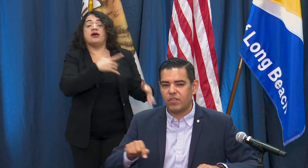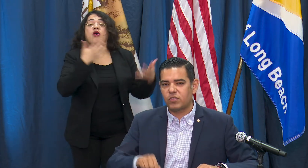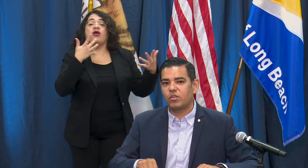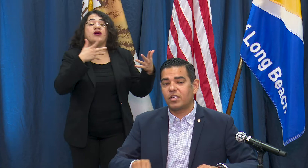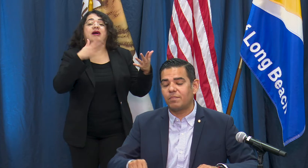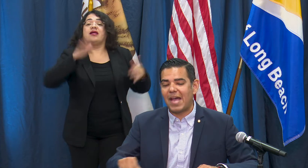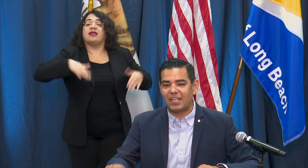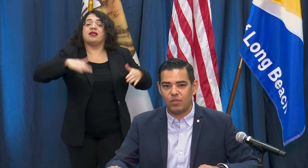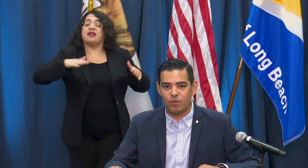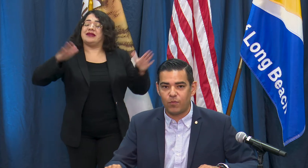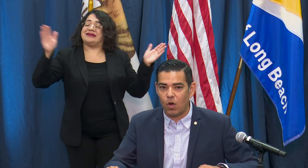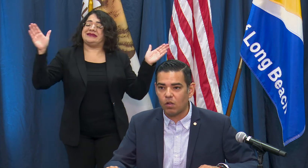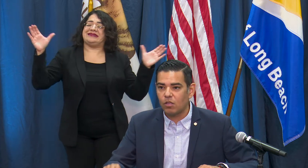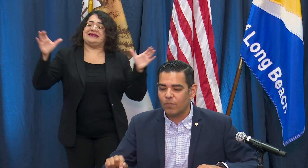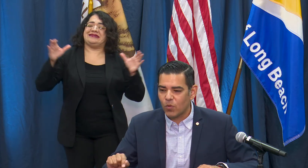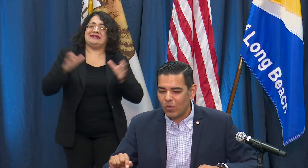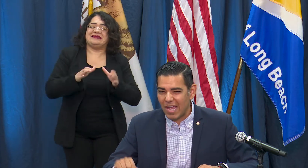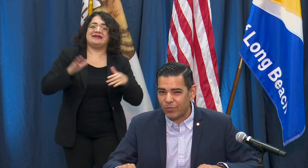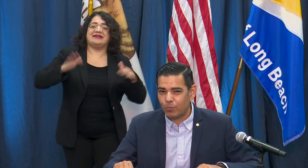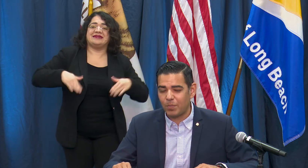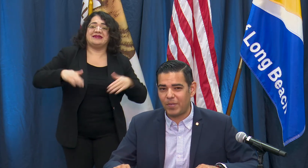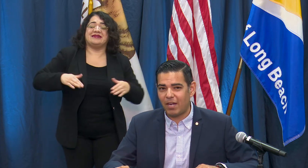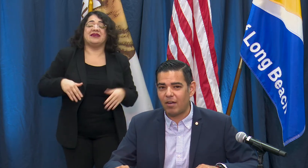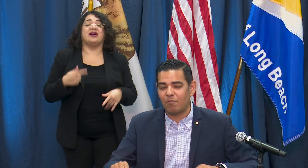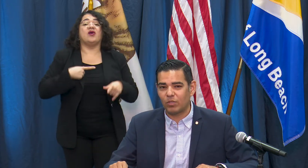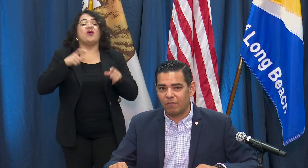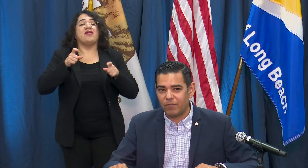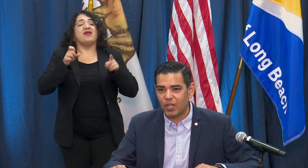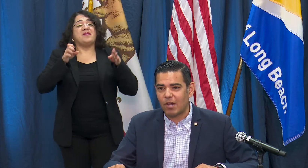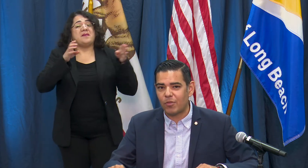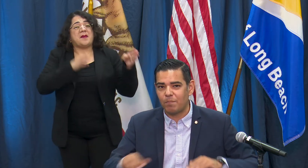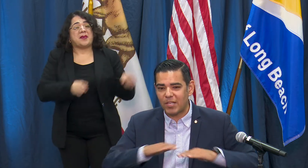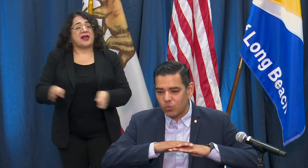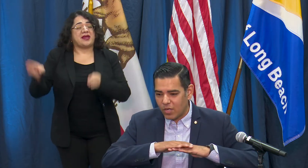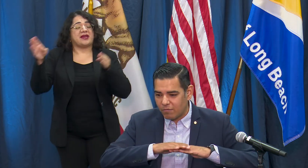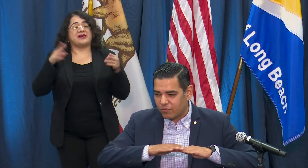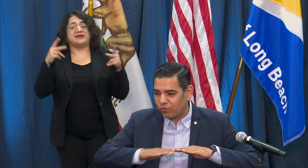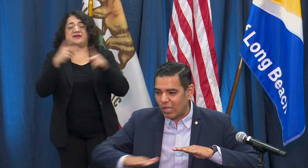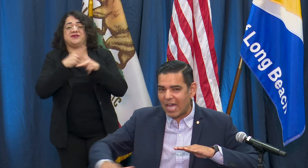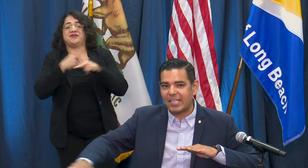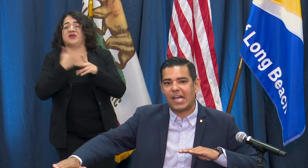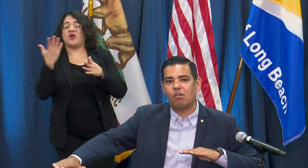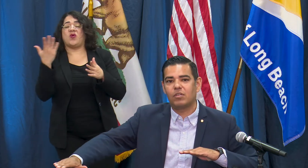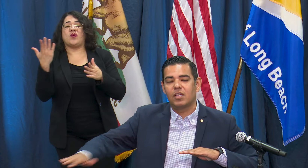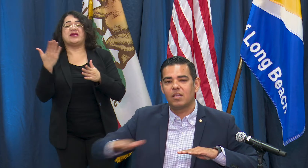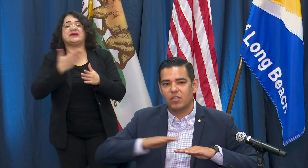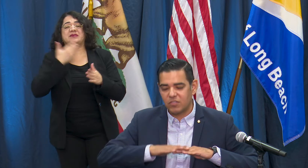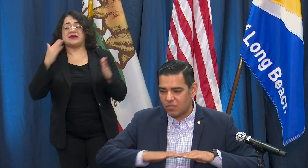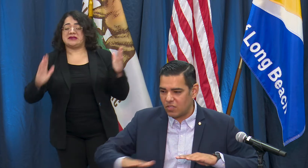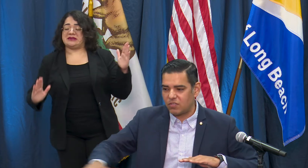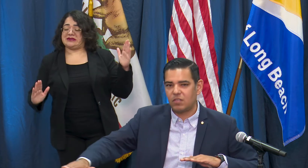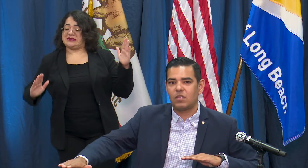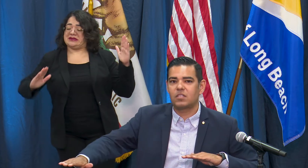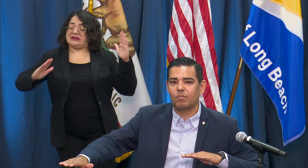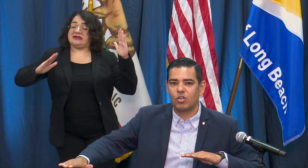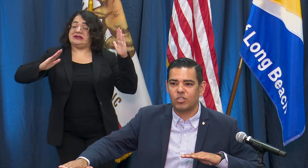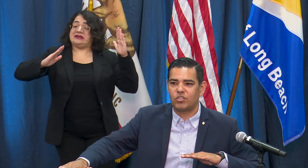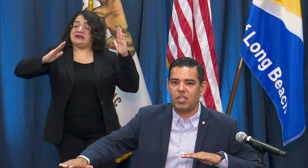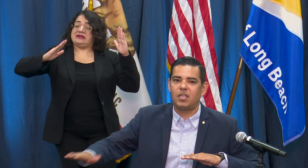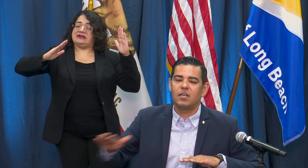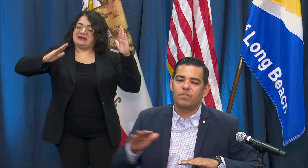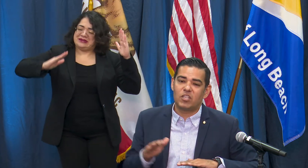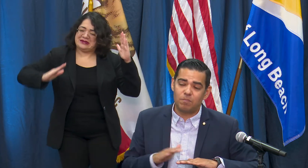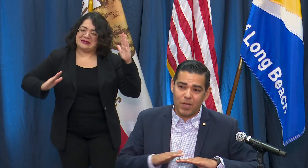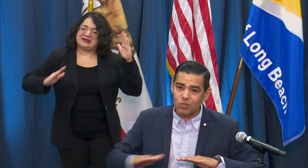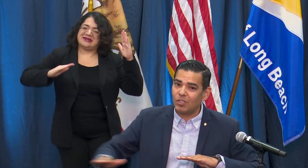know that this could come back in the fall. We have to prepare and really figure out the best way of flattening out this